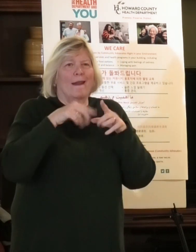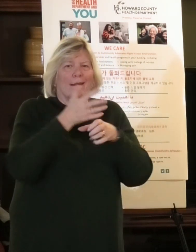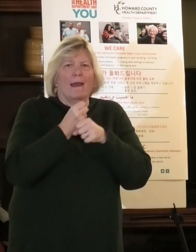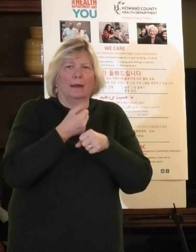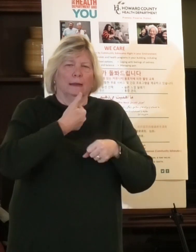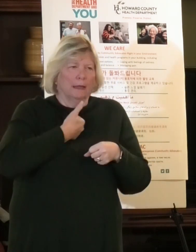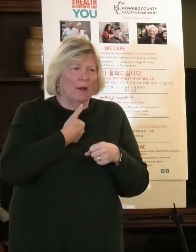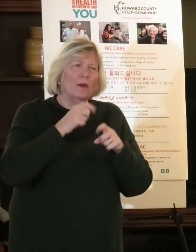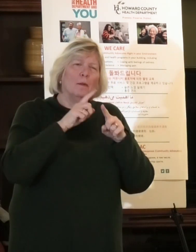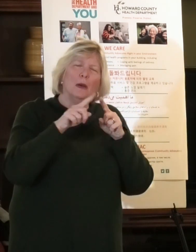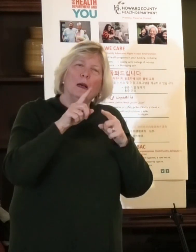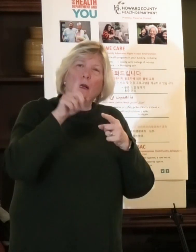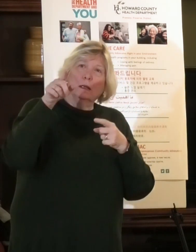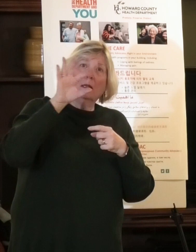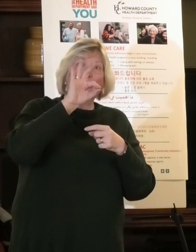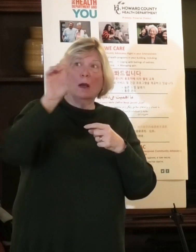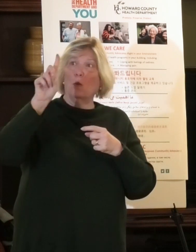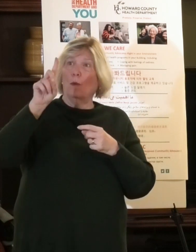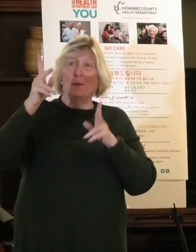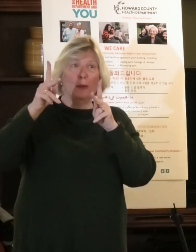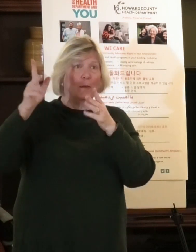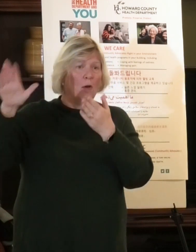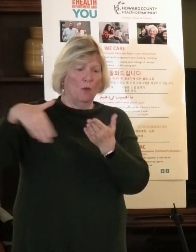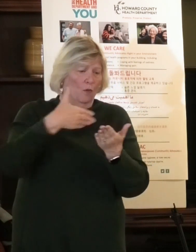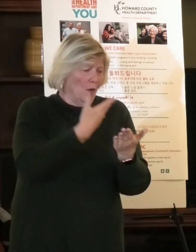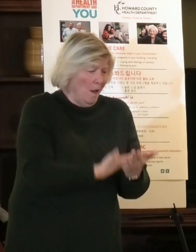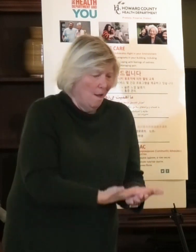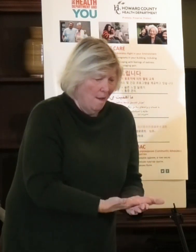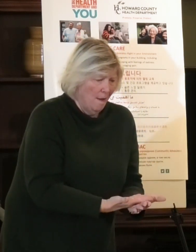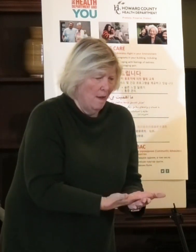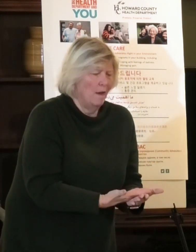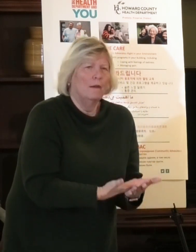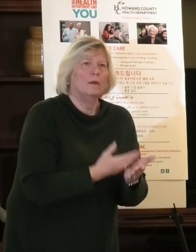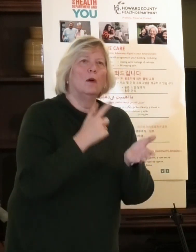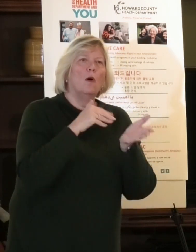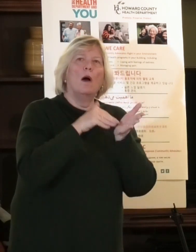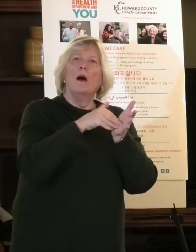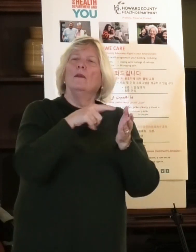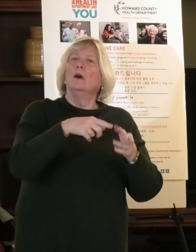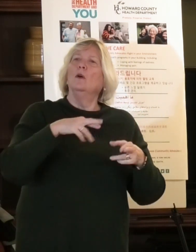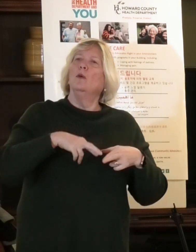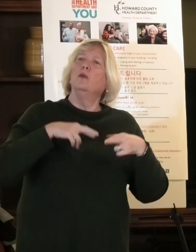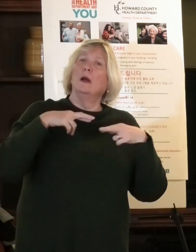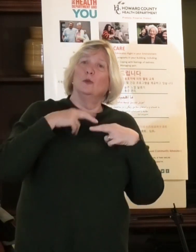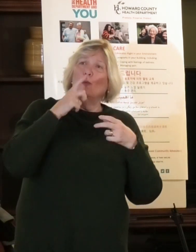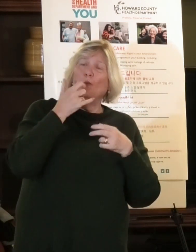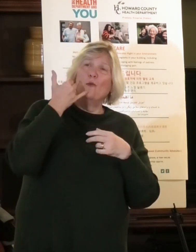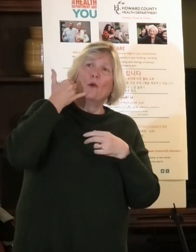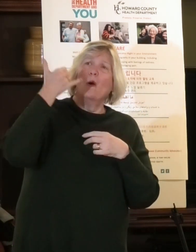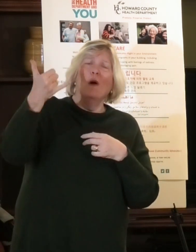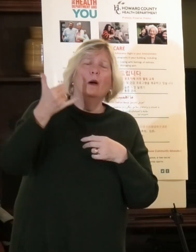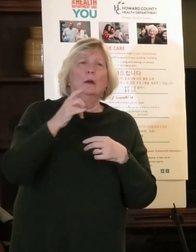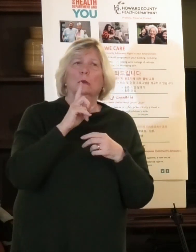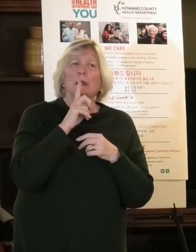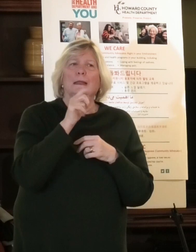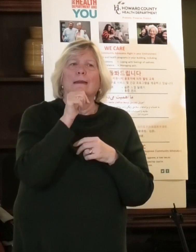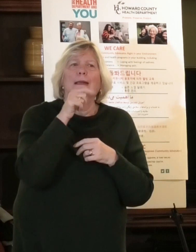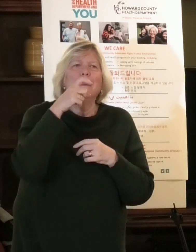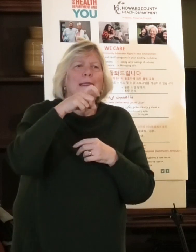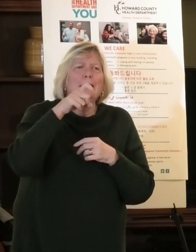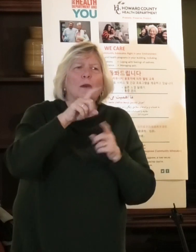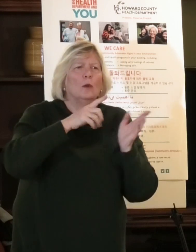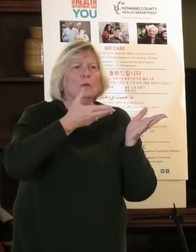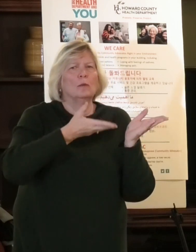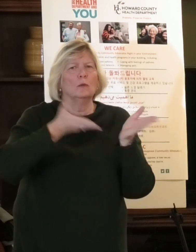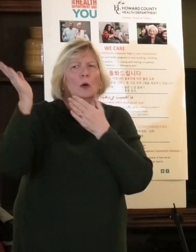But when 911 arrived, frequently the residents calling didn't need to go